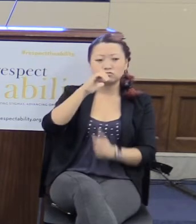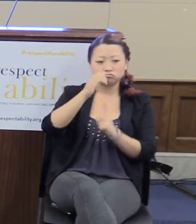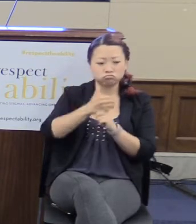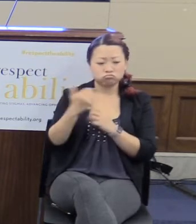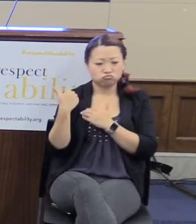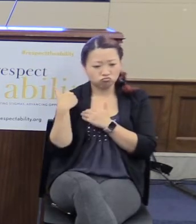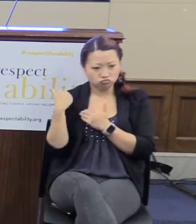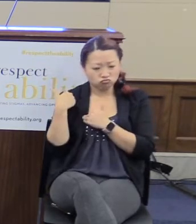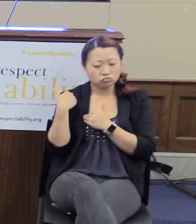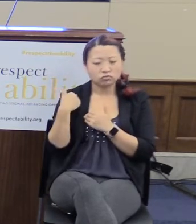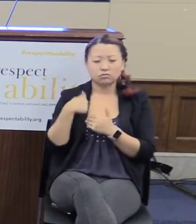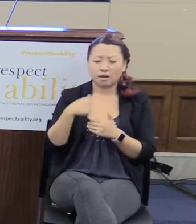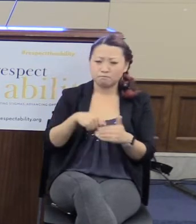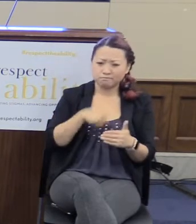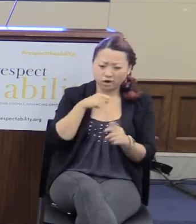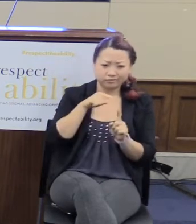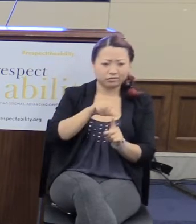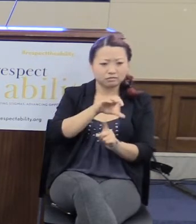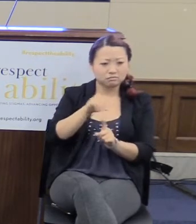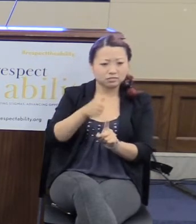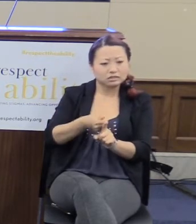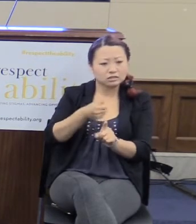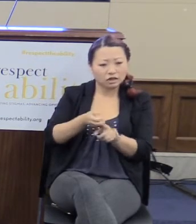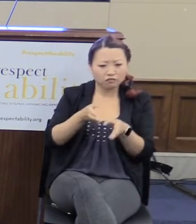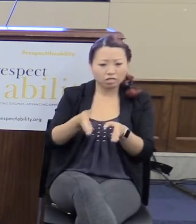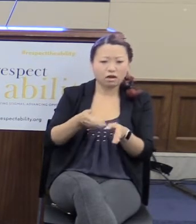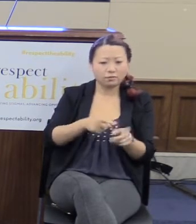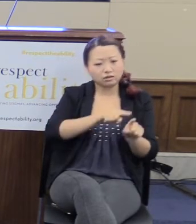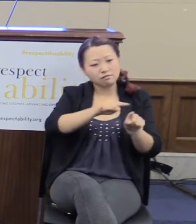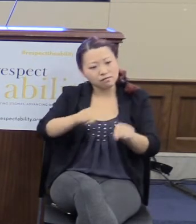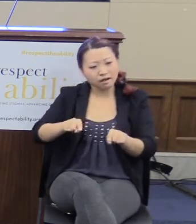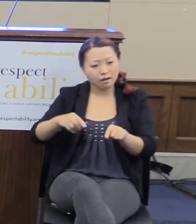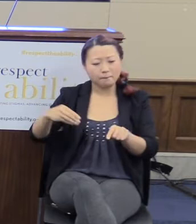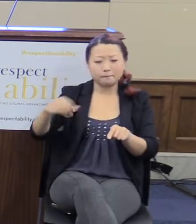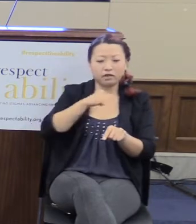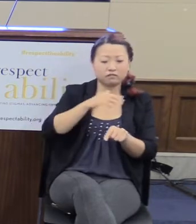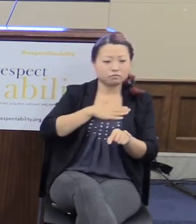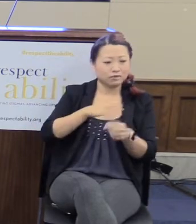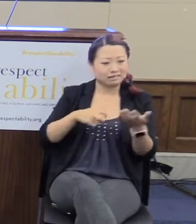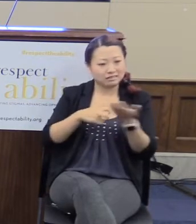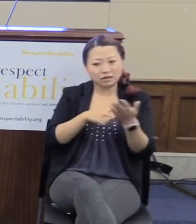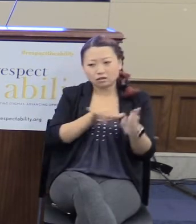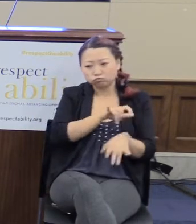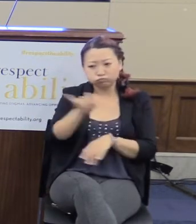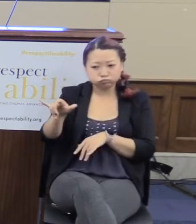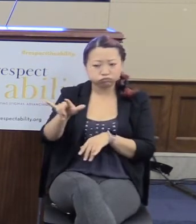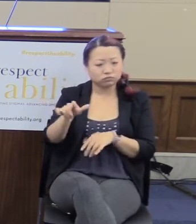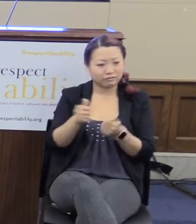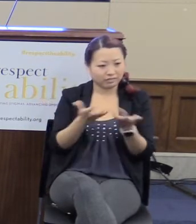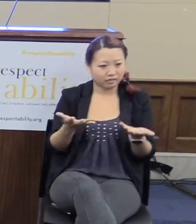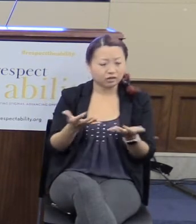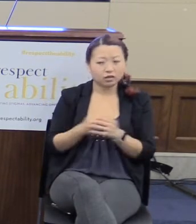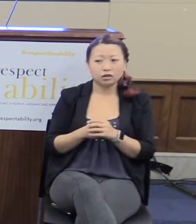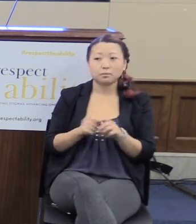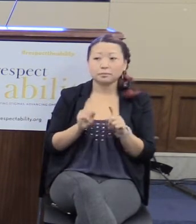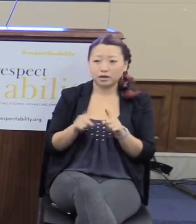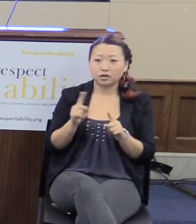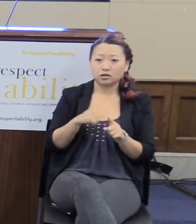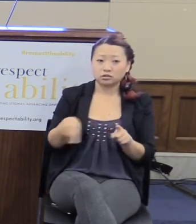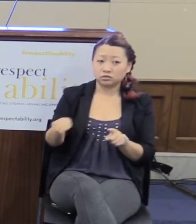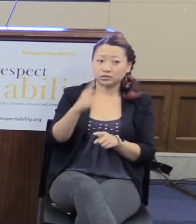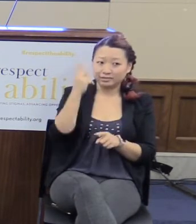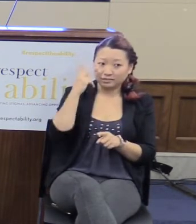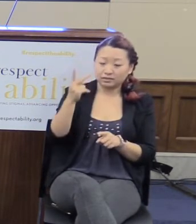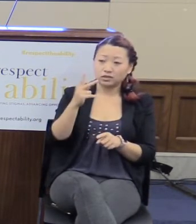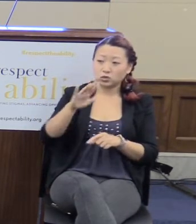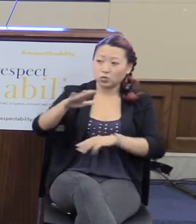Coca-Cola company, besides of allowing me to come here and paying for my ticket and all that. But also because, as you guys see in